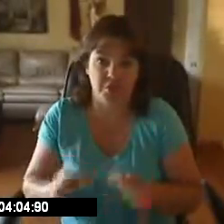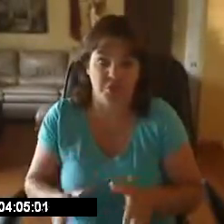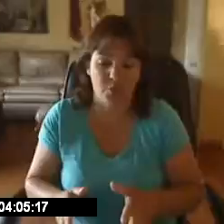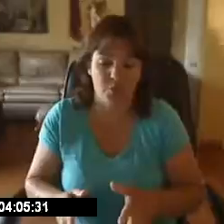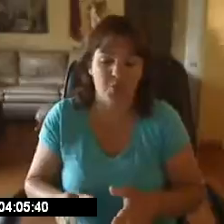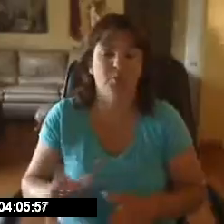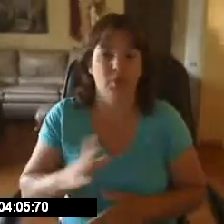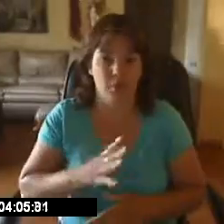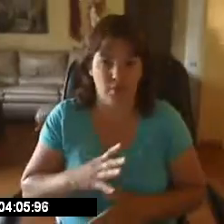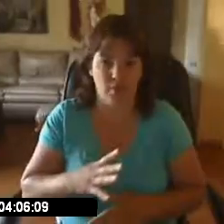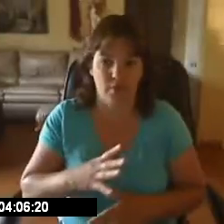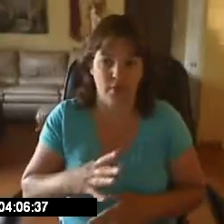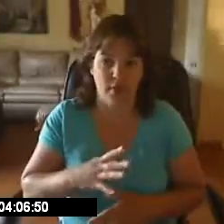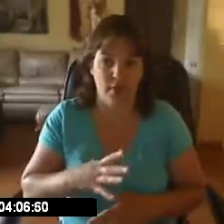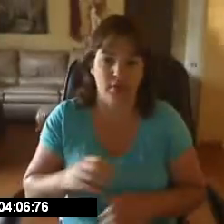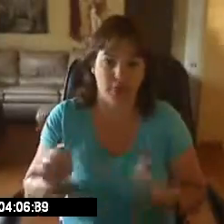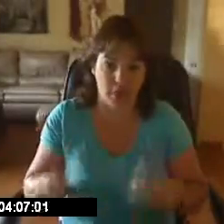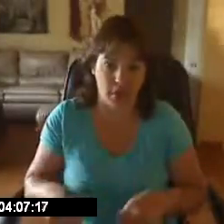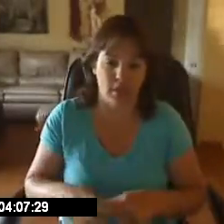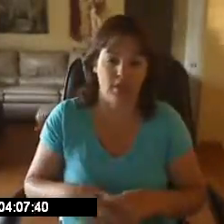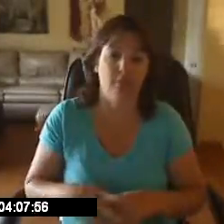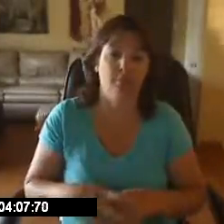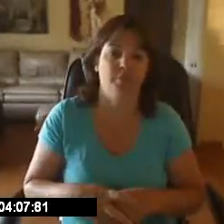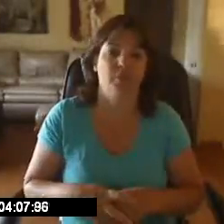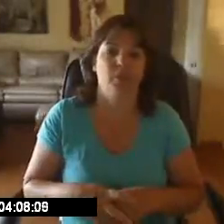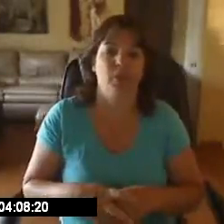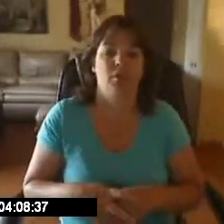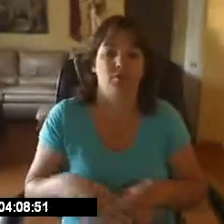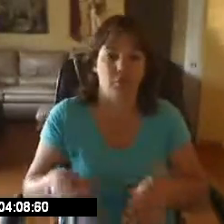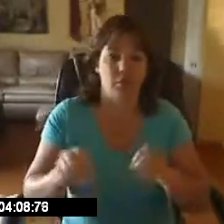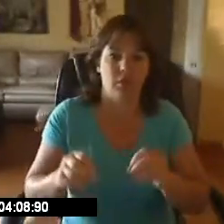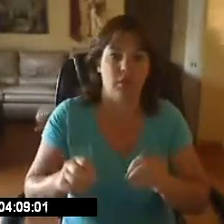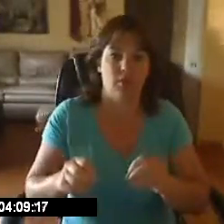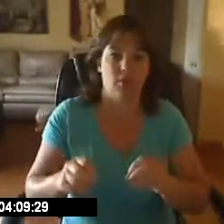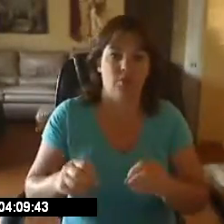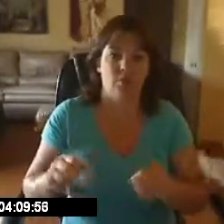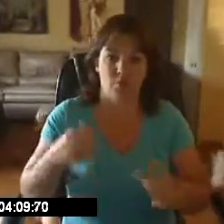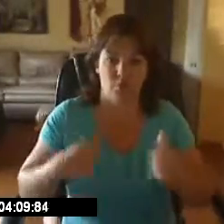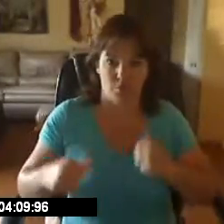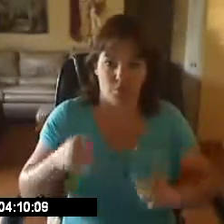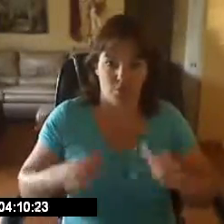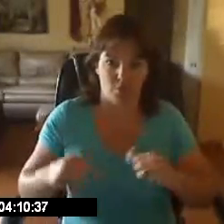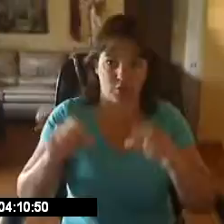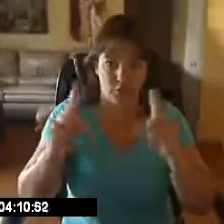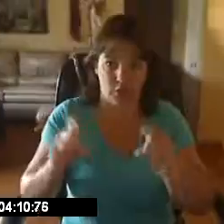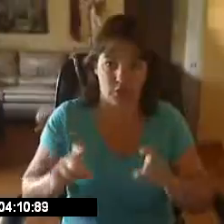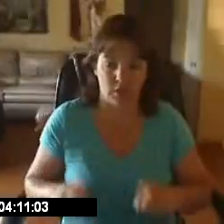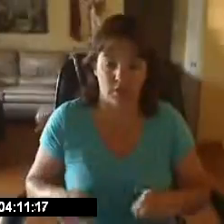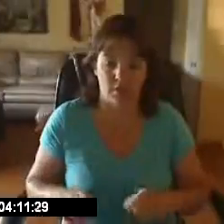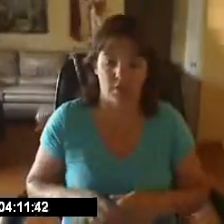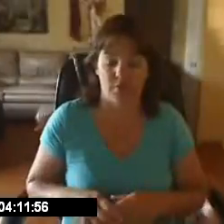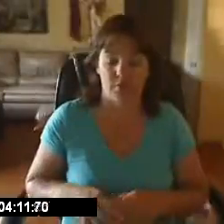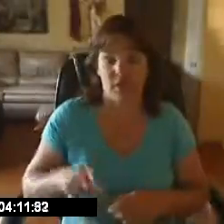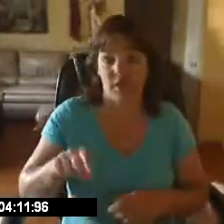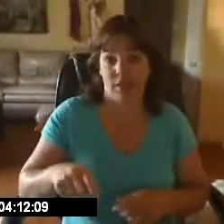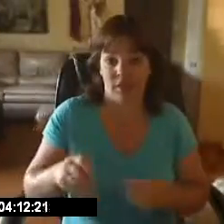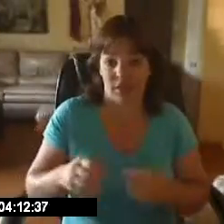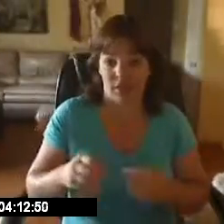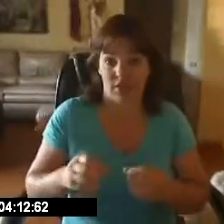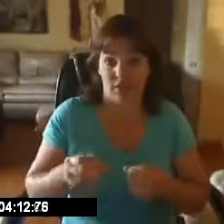be able to take the performance test. Alright, so this is information that if you go on RID's website,